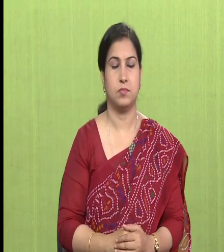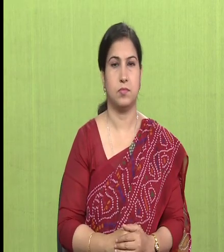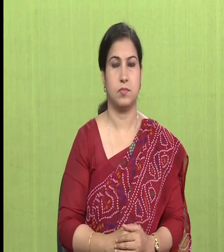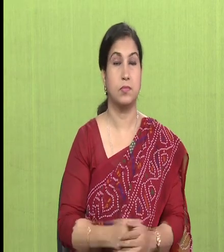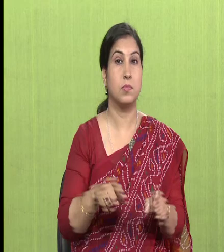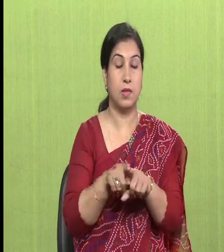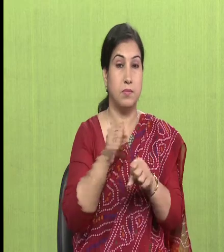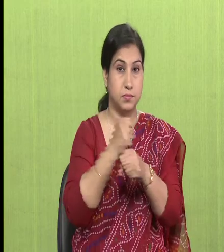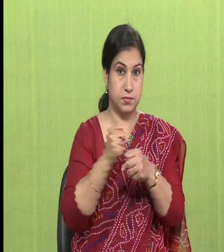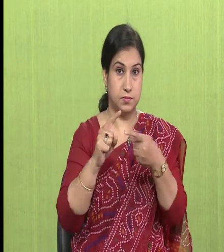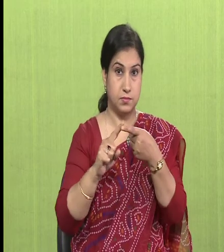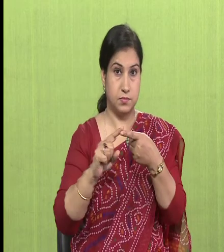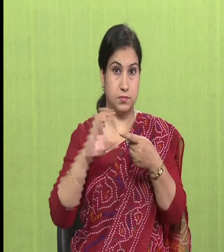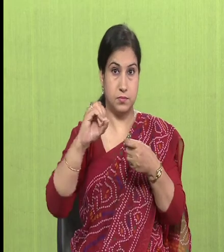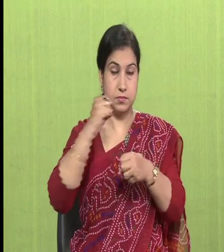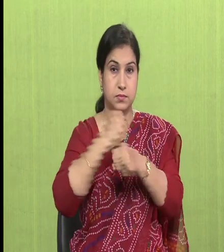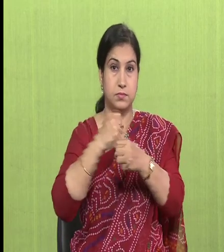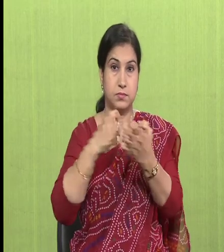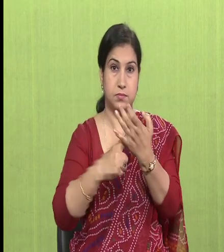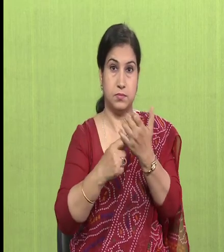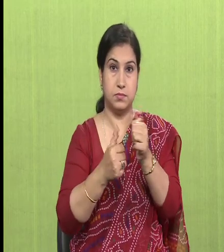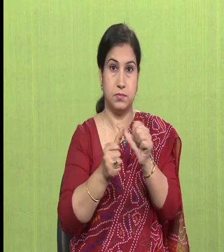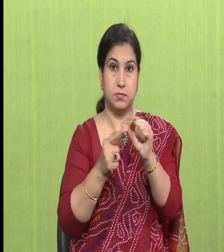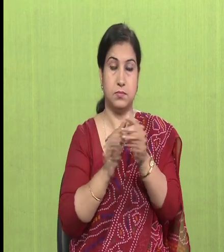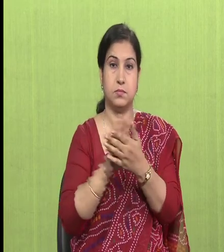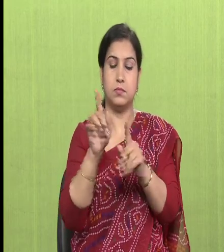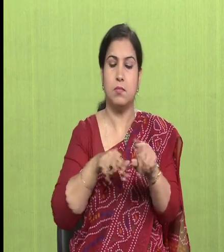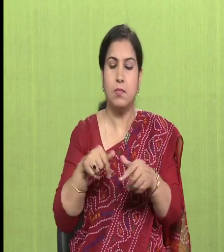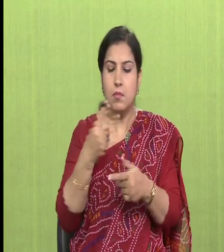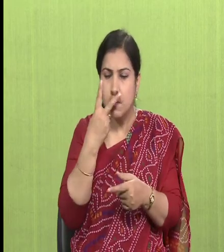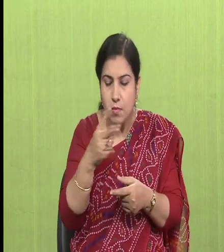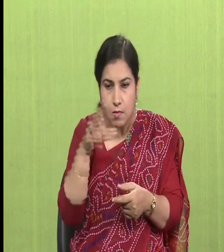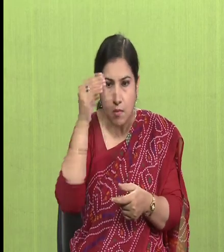Geography gives us the answer that why this happened.